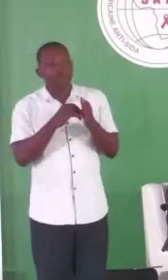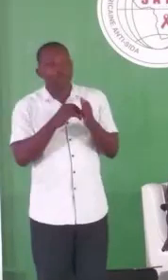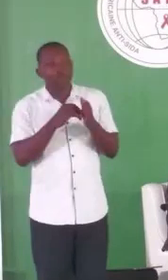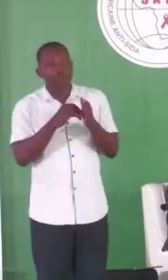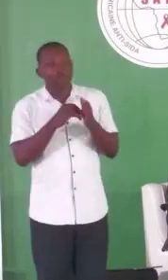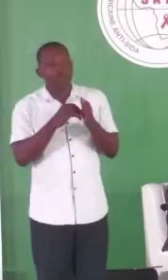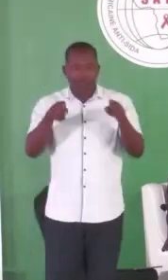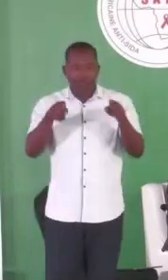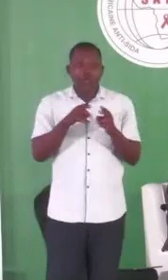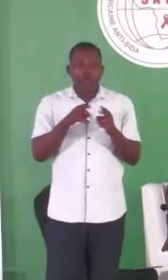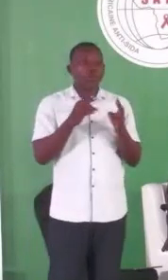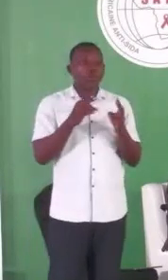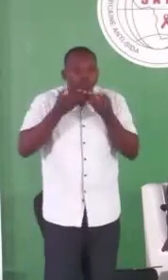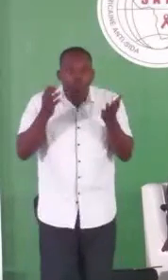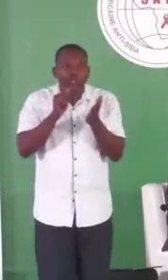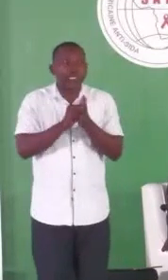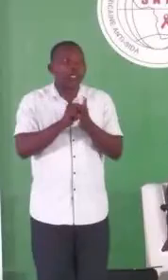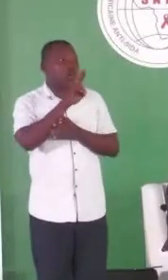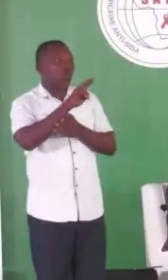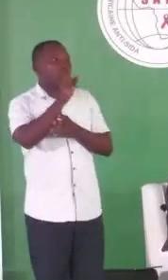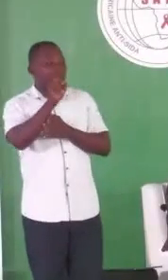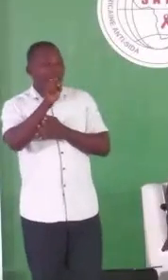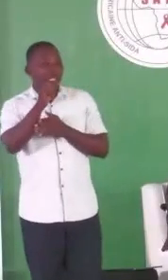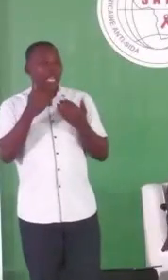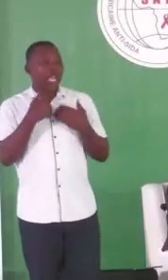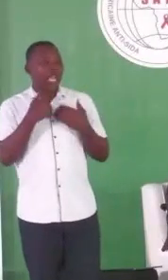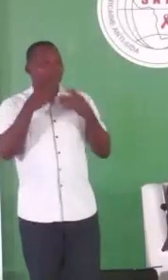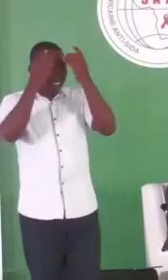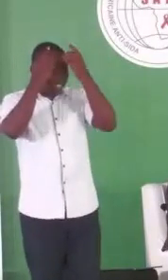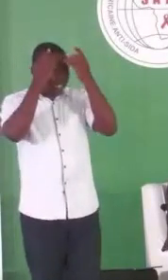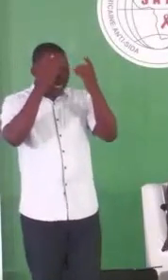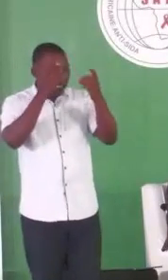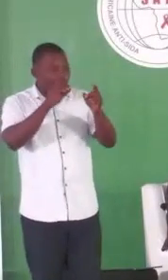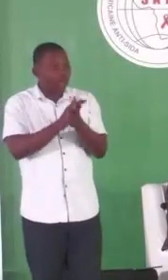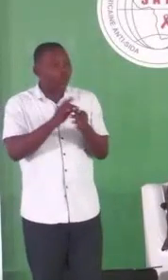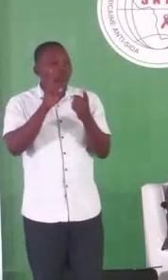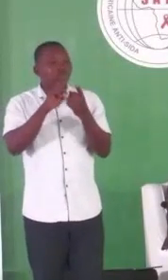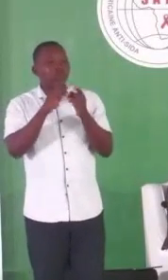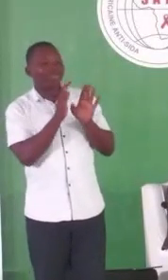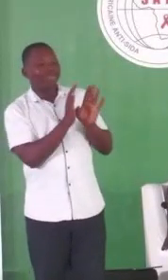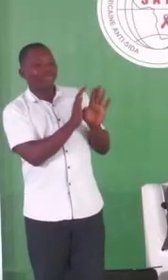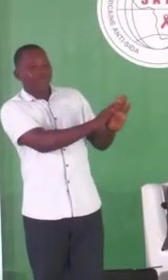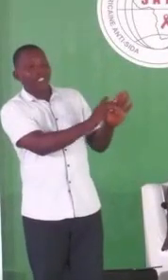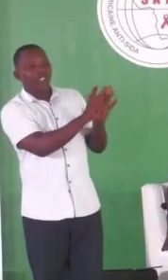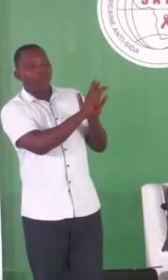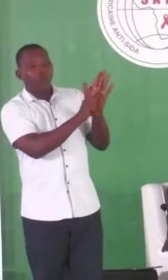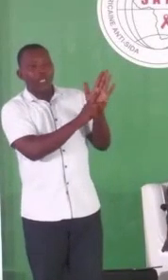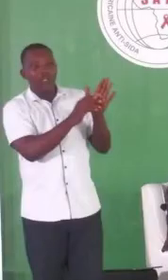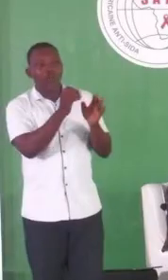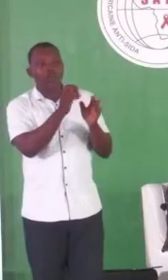that unfortunately, the US has decided to abandon its policy of